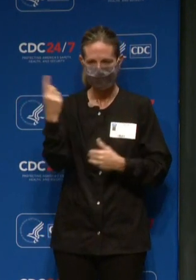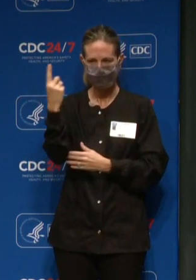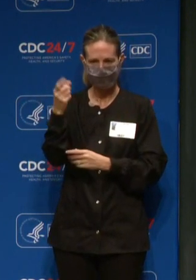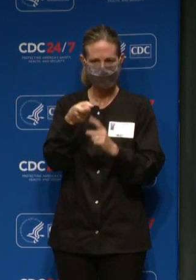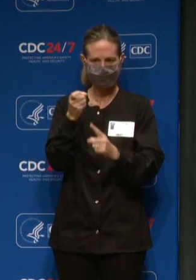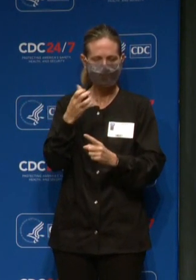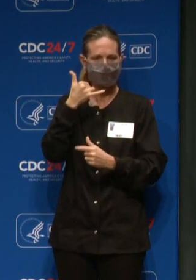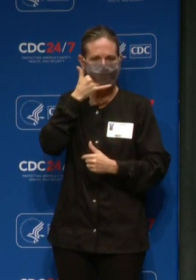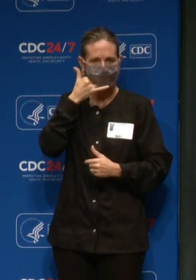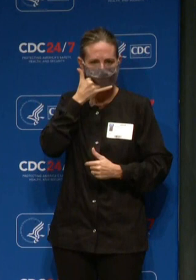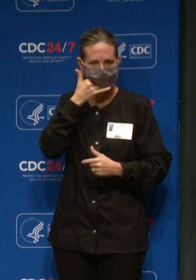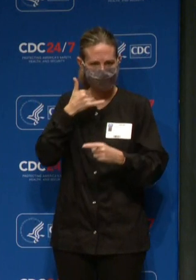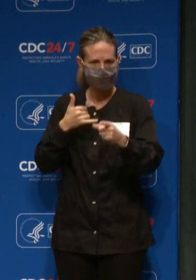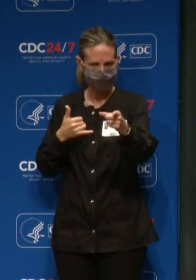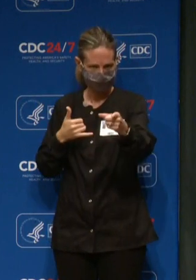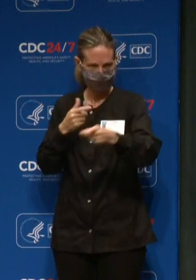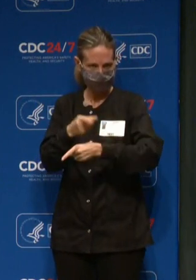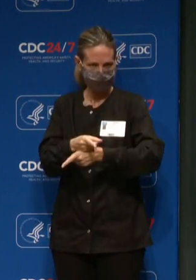that has been asked?